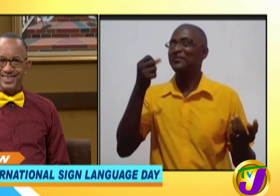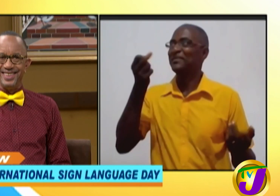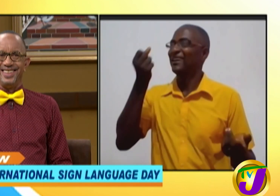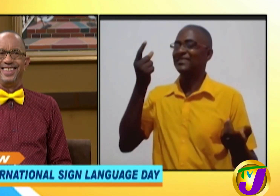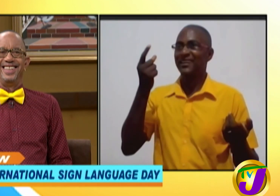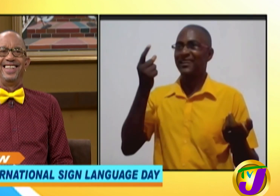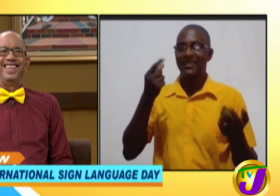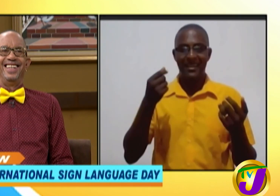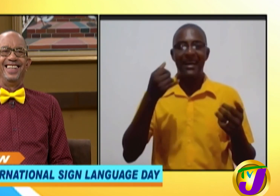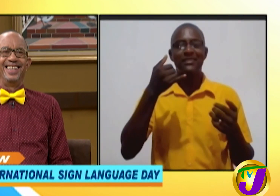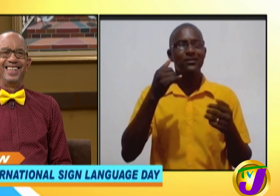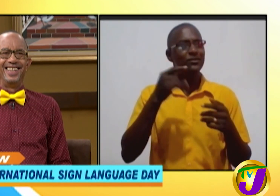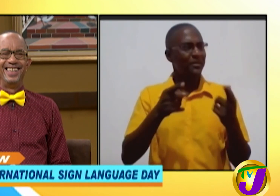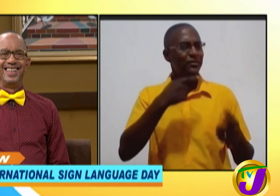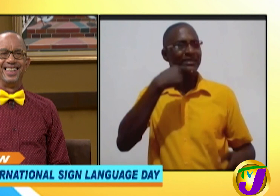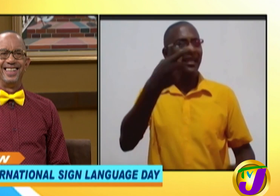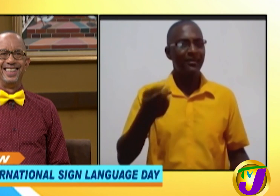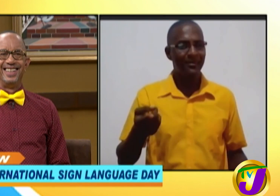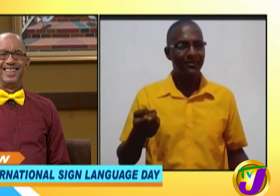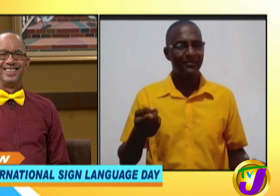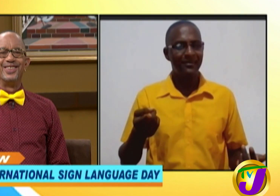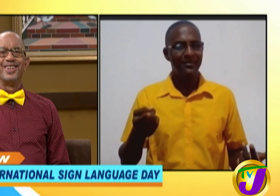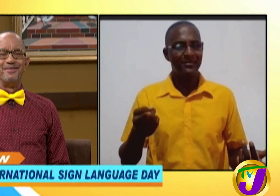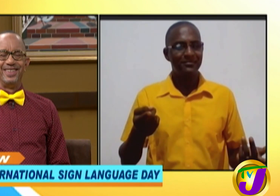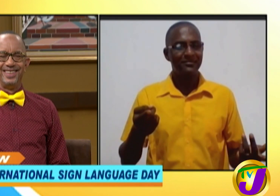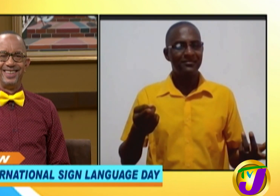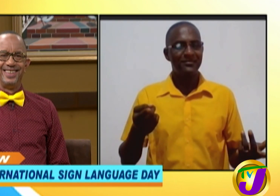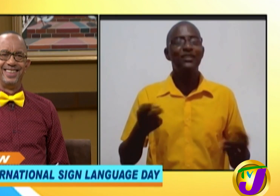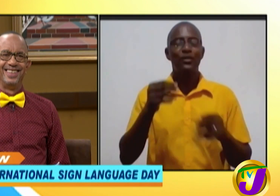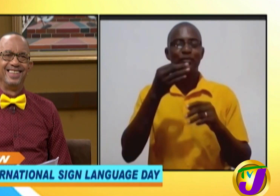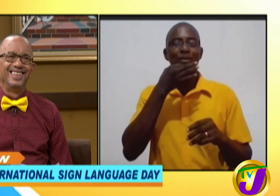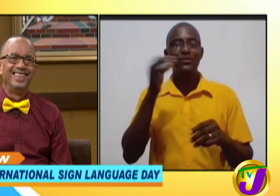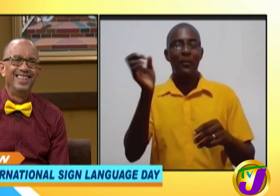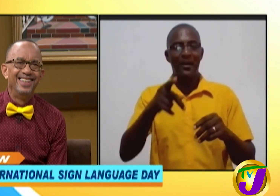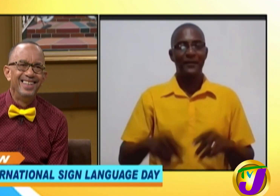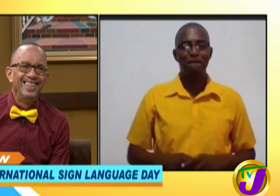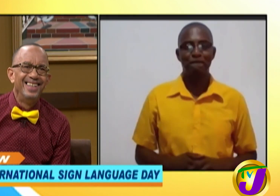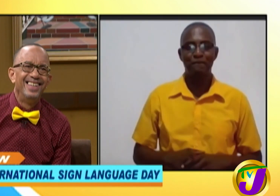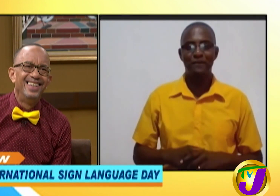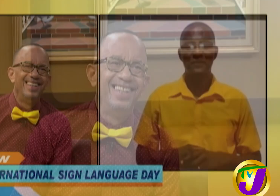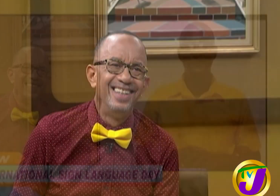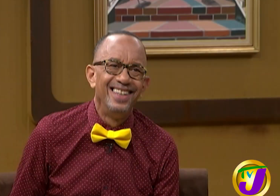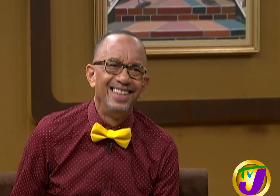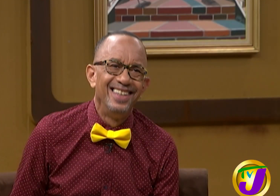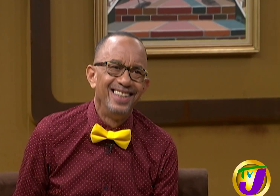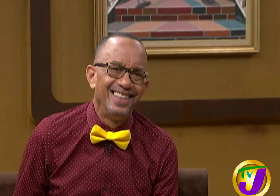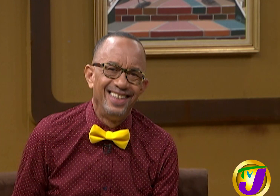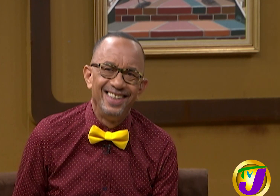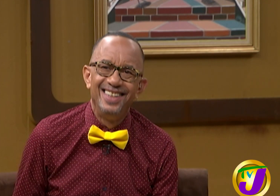you. So come.